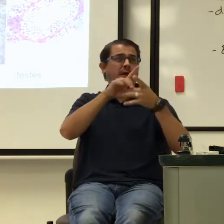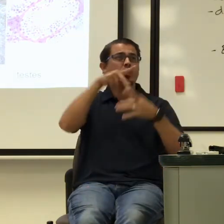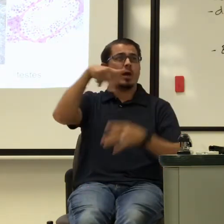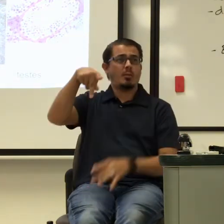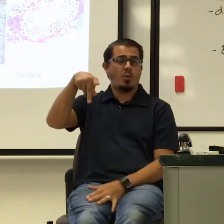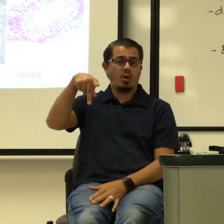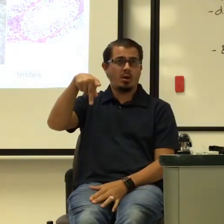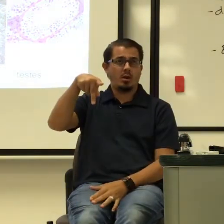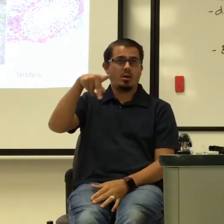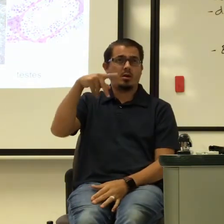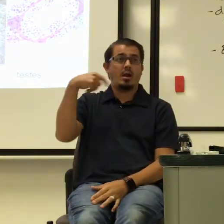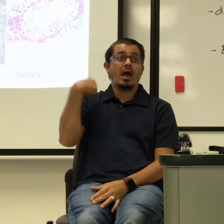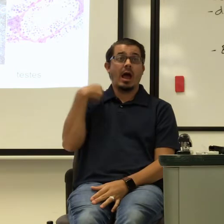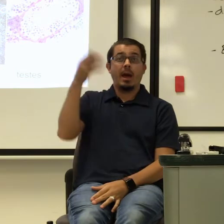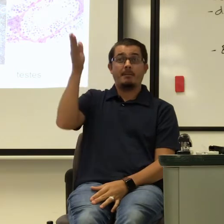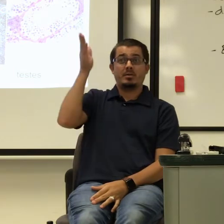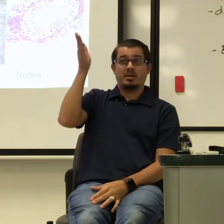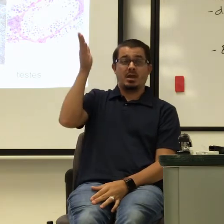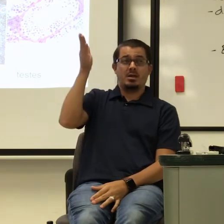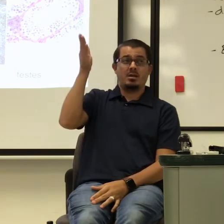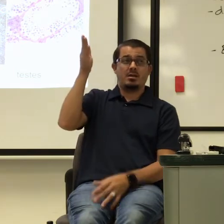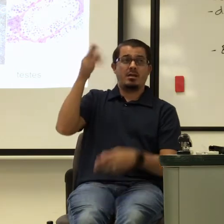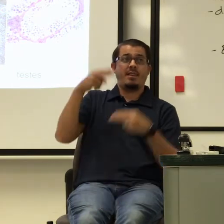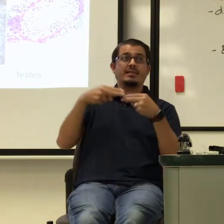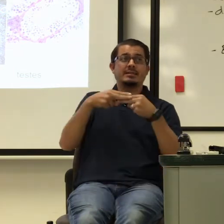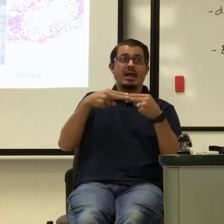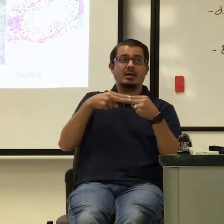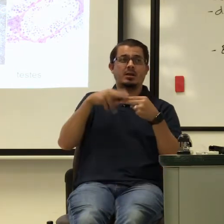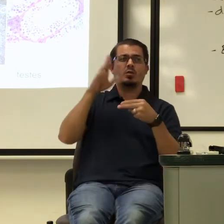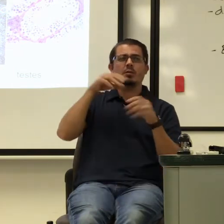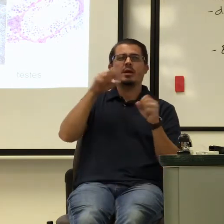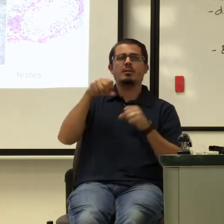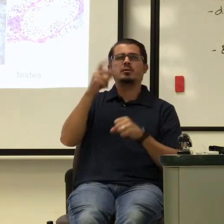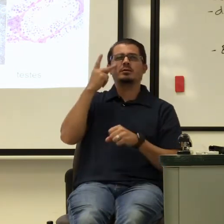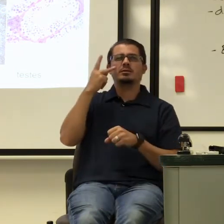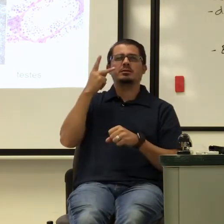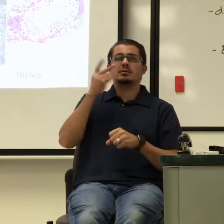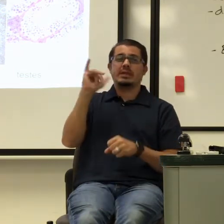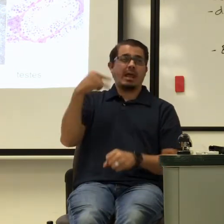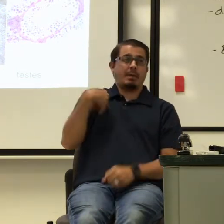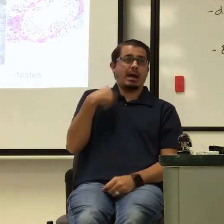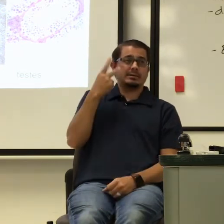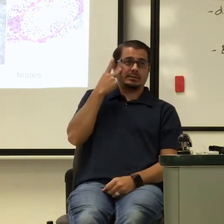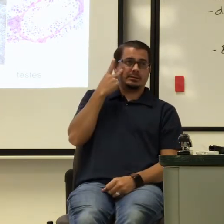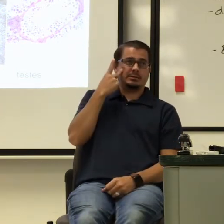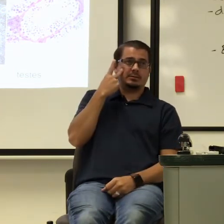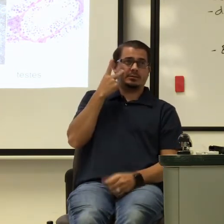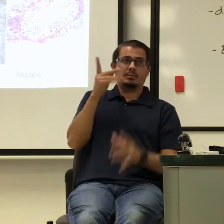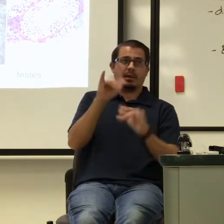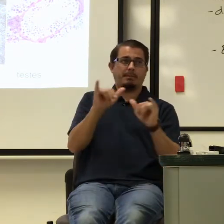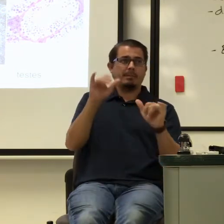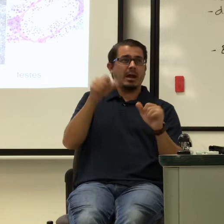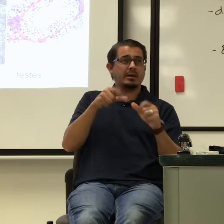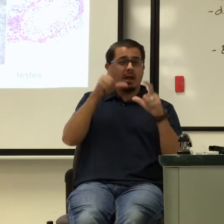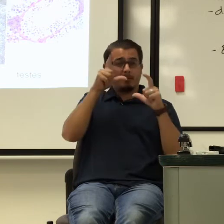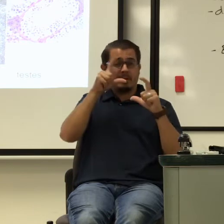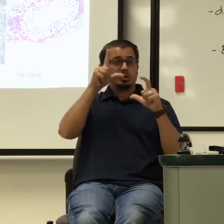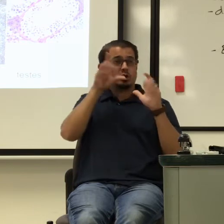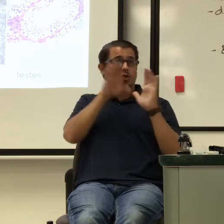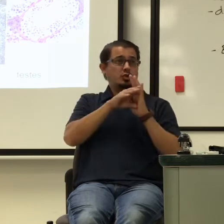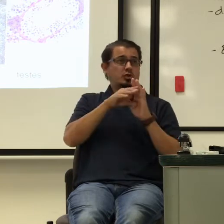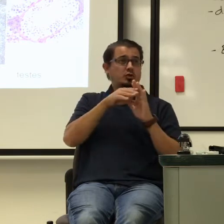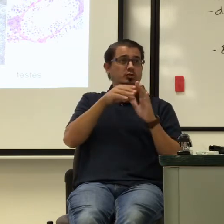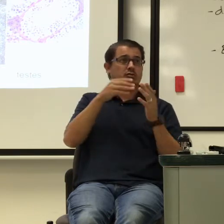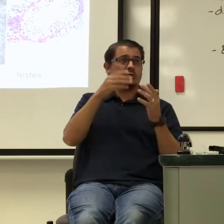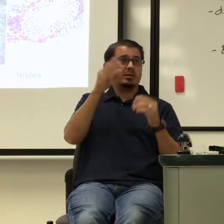slide. As I present the slides, you'll be able to see what I see. And I can even take pictures with the camera and give them